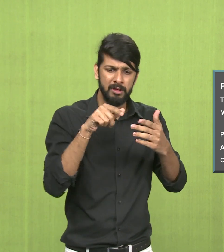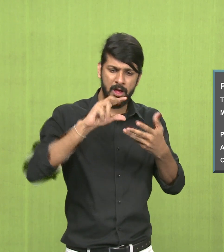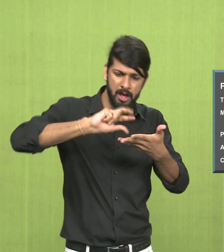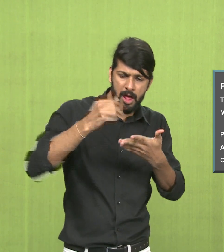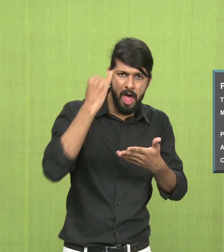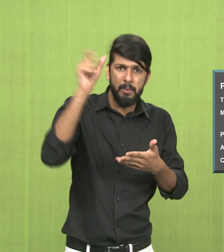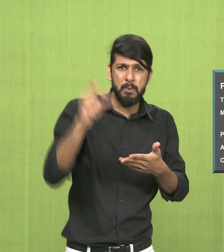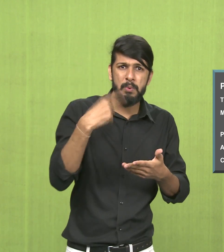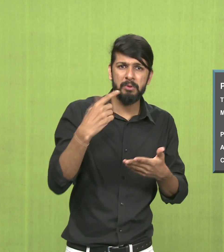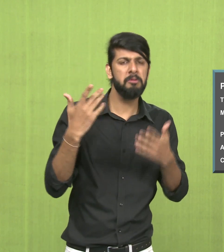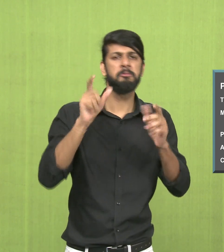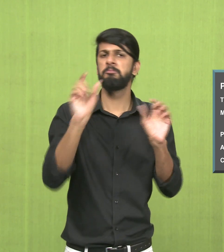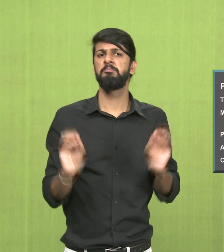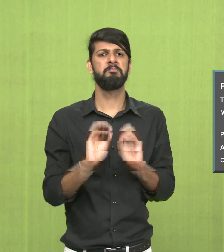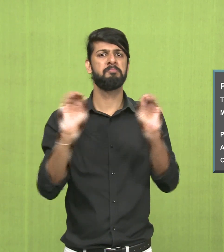Artist of this particular